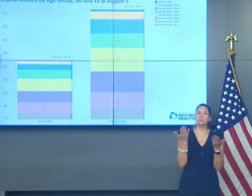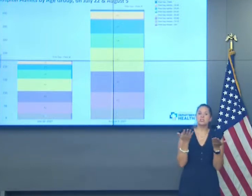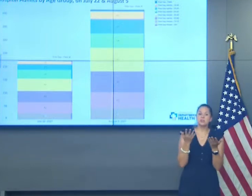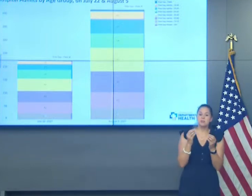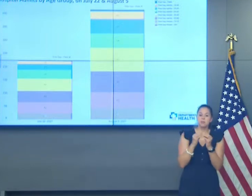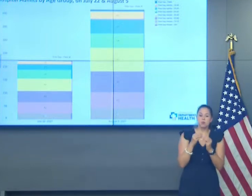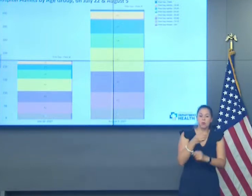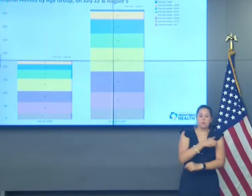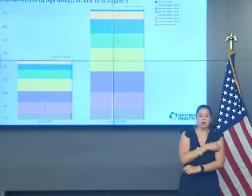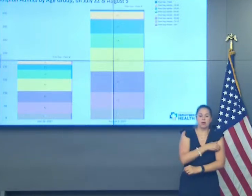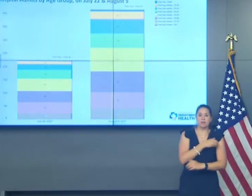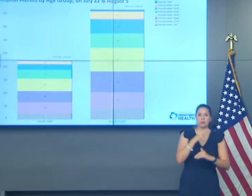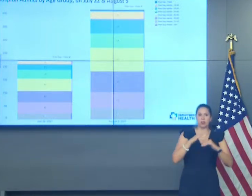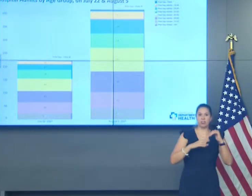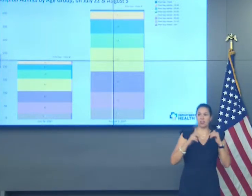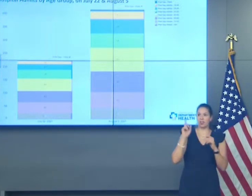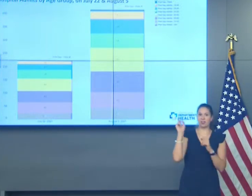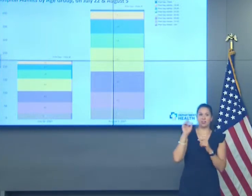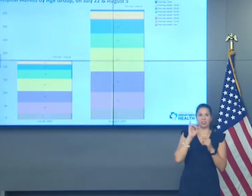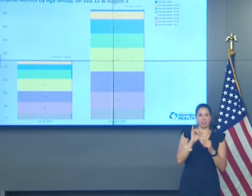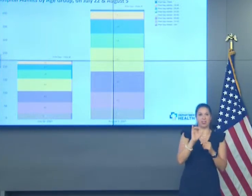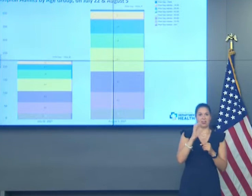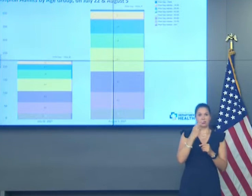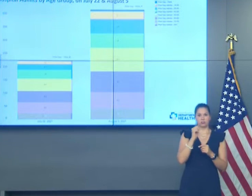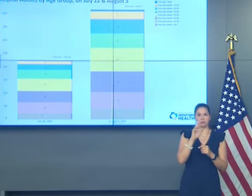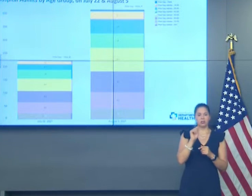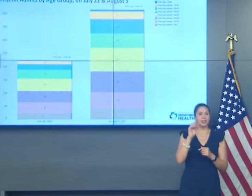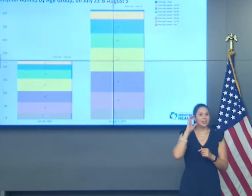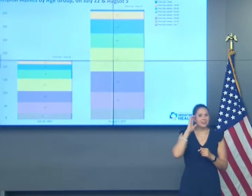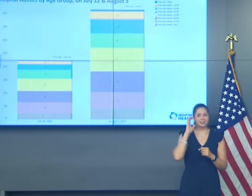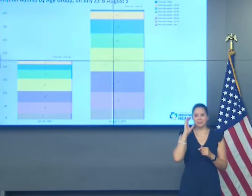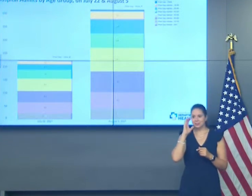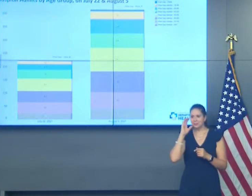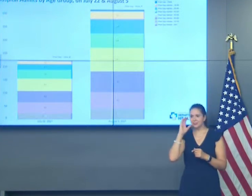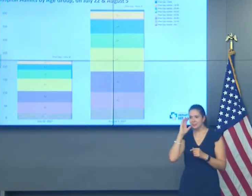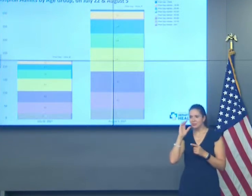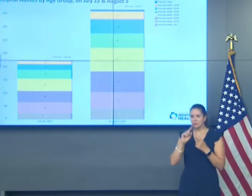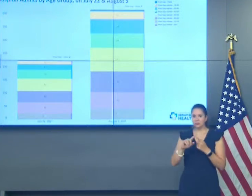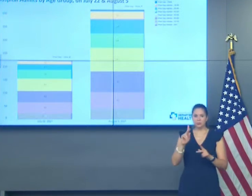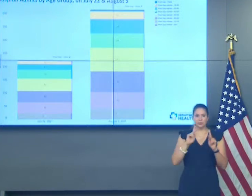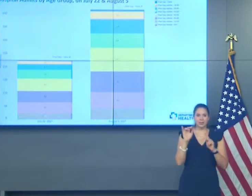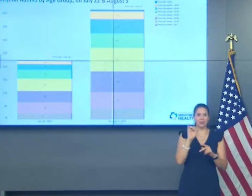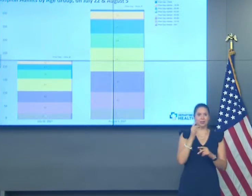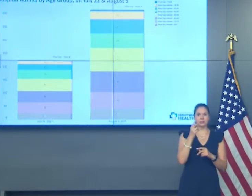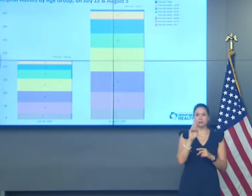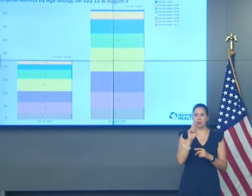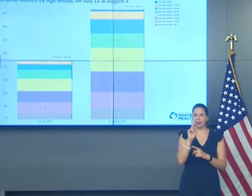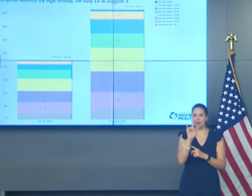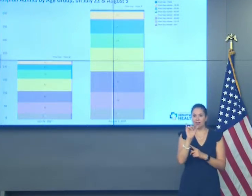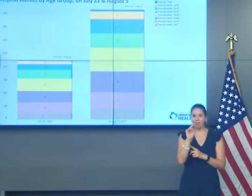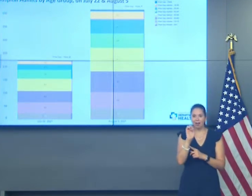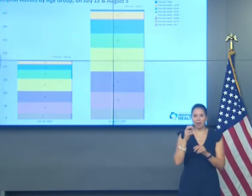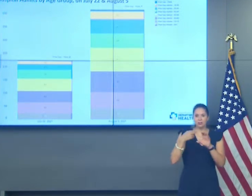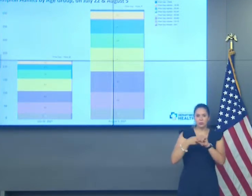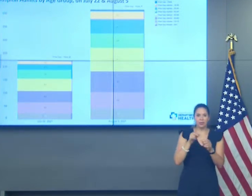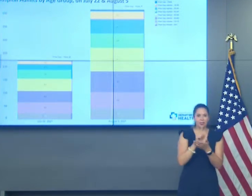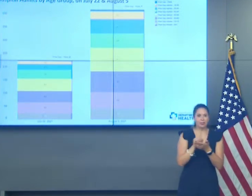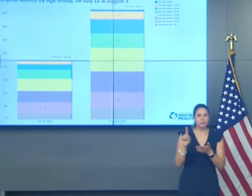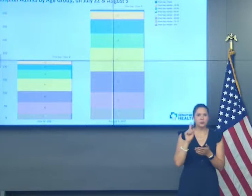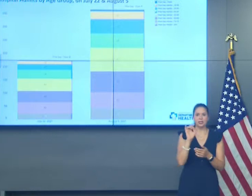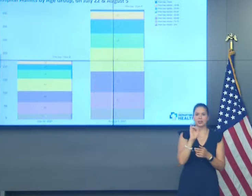chart is listening to folks like Dr. Klein, who joined us last week,